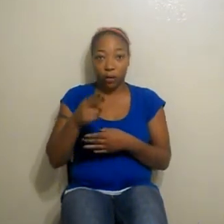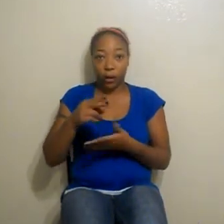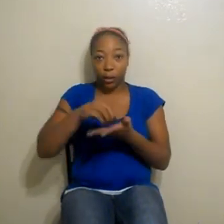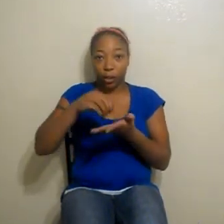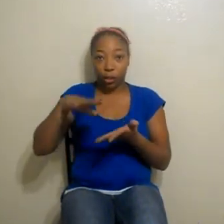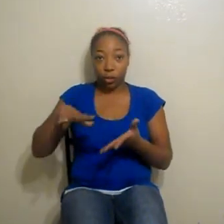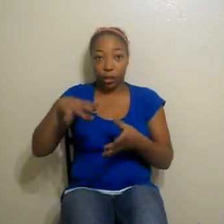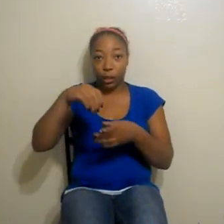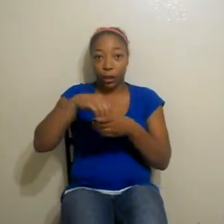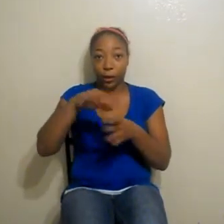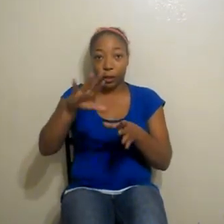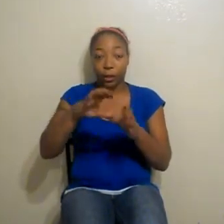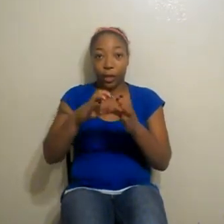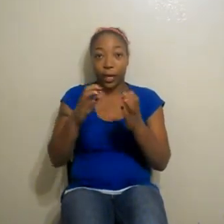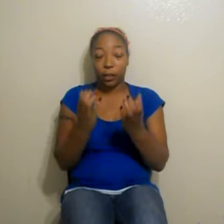hearing students that are in your classroom.